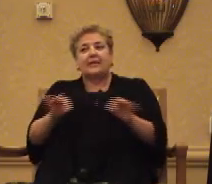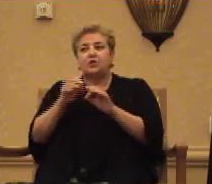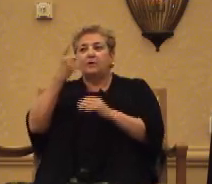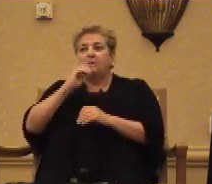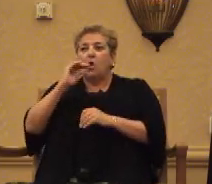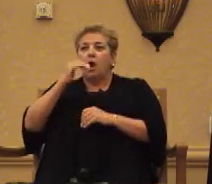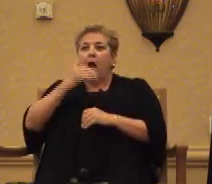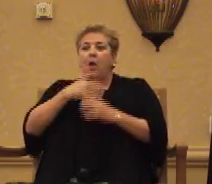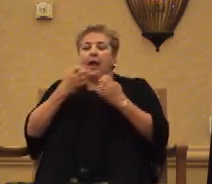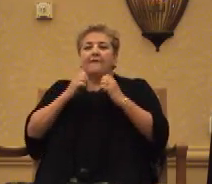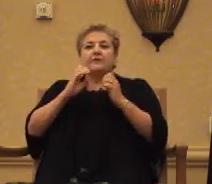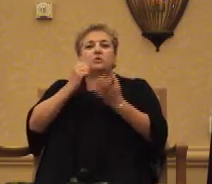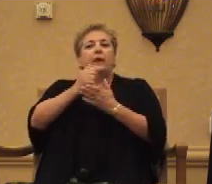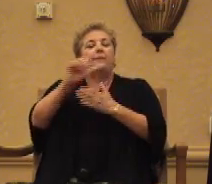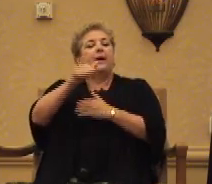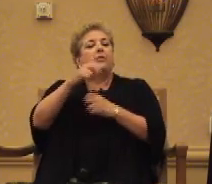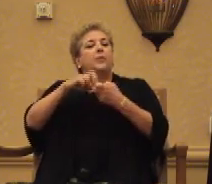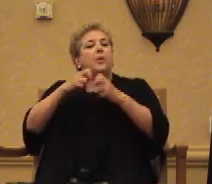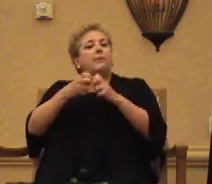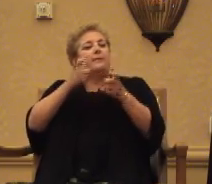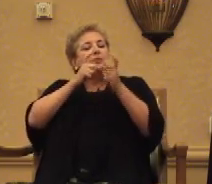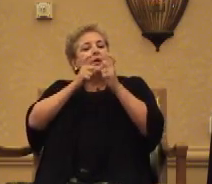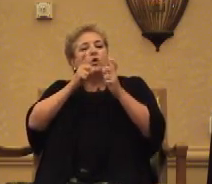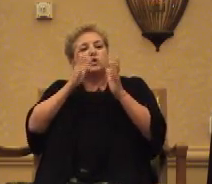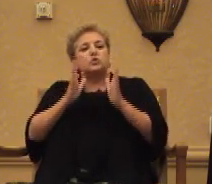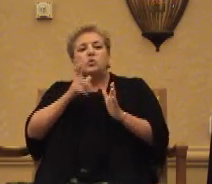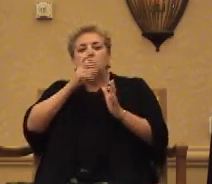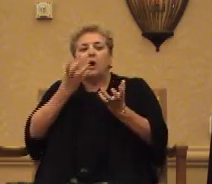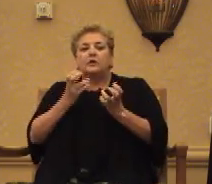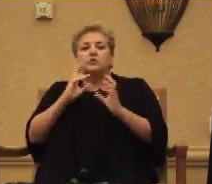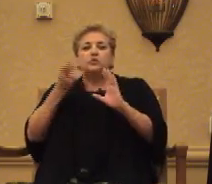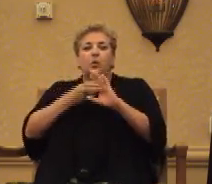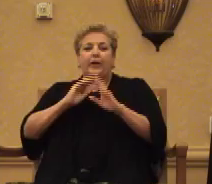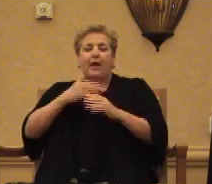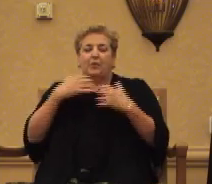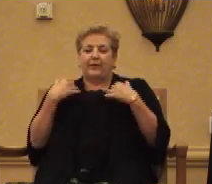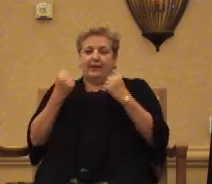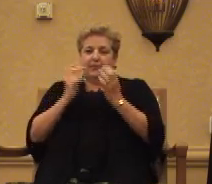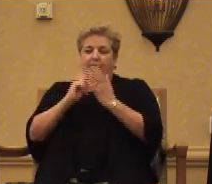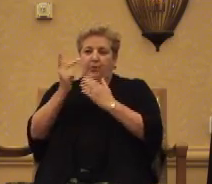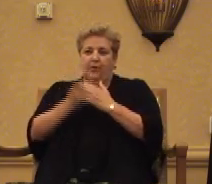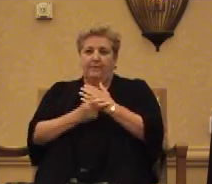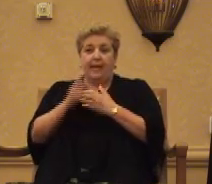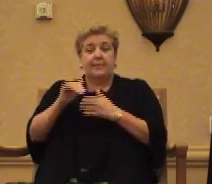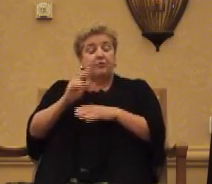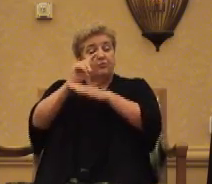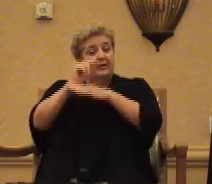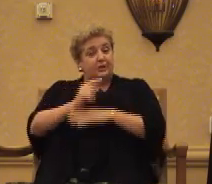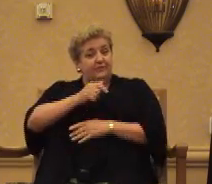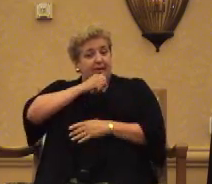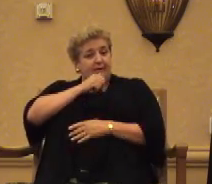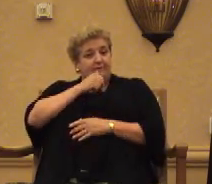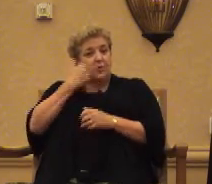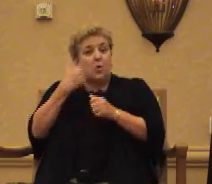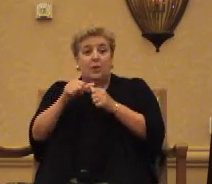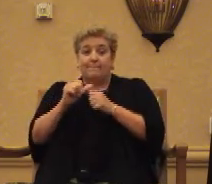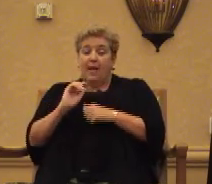drinkers who may wish to share our recovery program with us. And our tradition of anonymity reminds us that AA principles come before